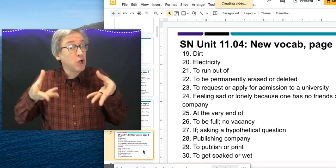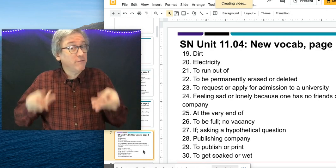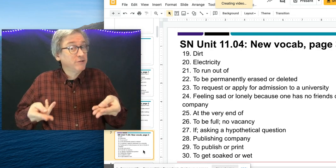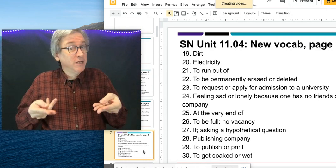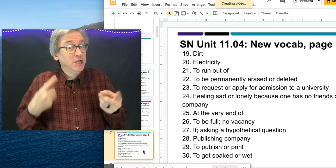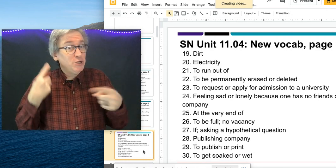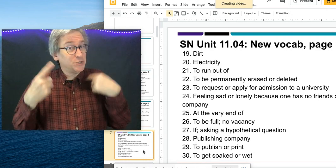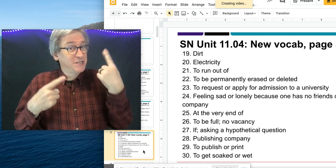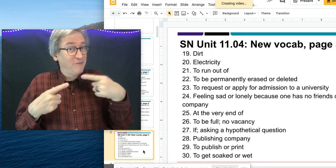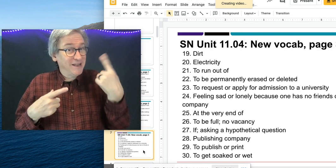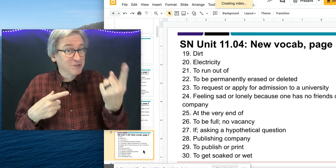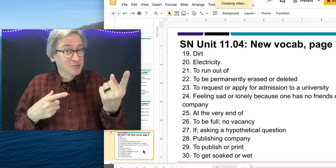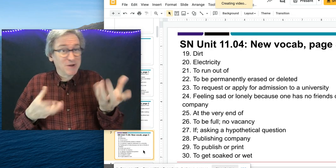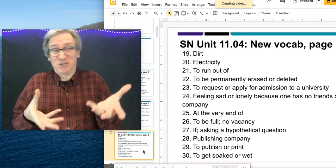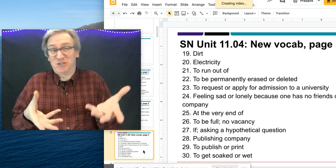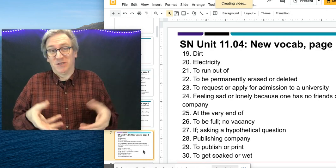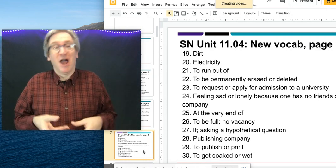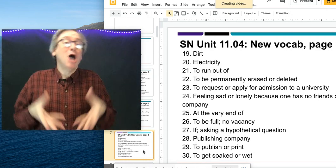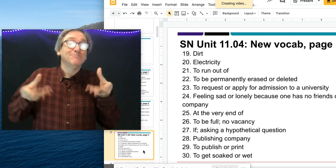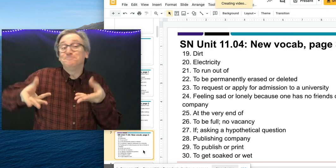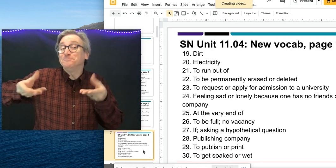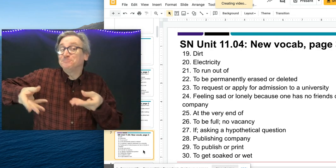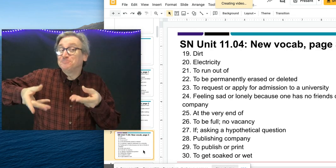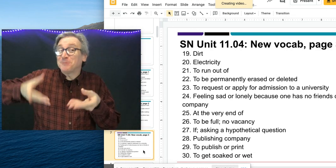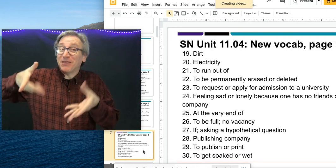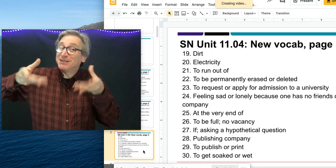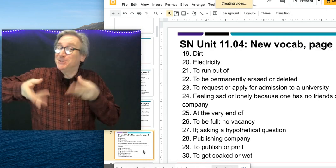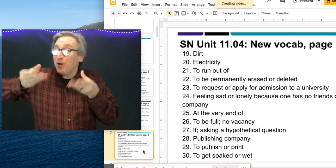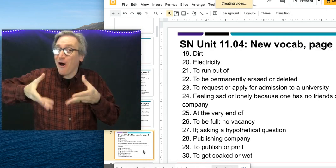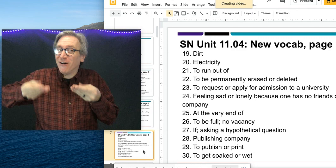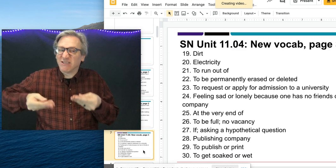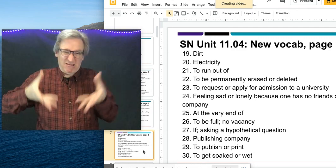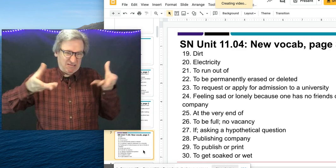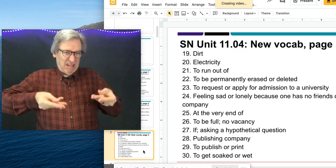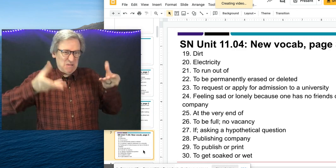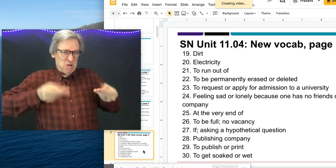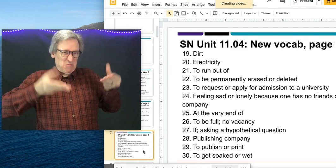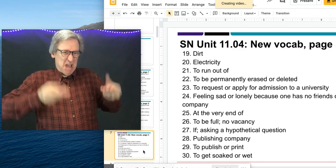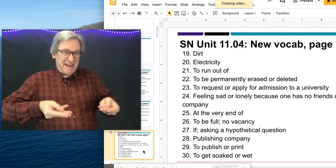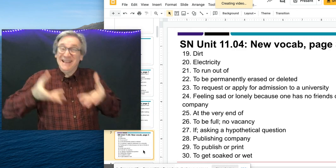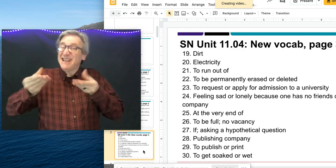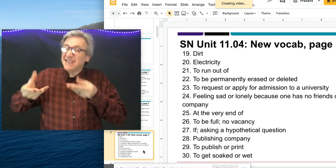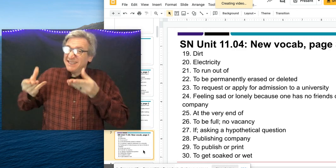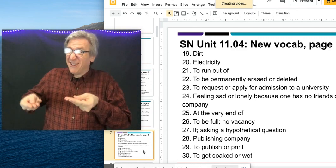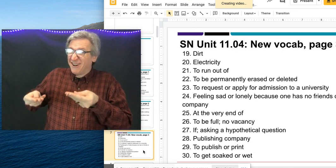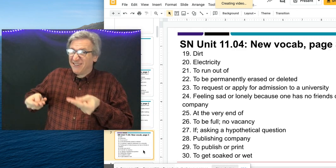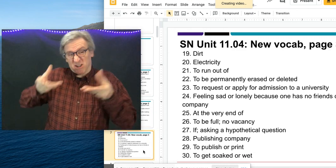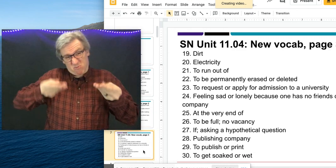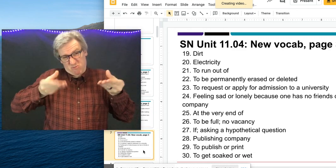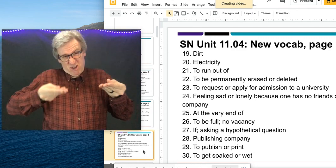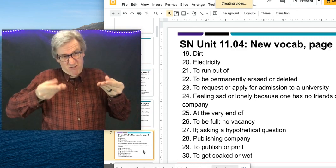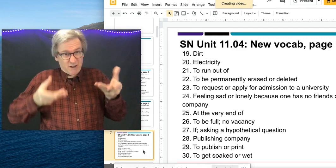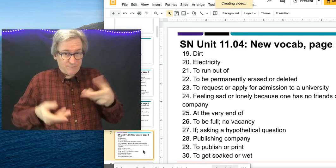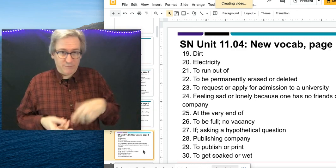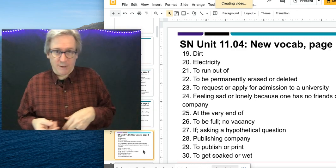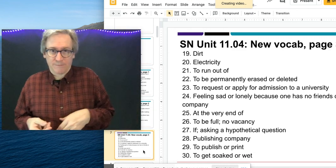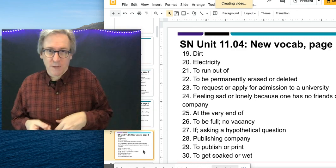for soft. Usually the facial expressions are like, that's soft. I'm all wet. That's soft. I'm